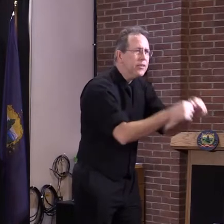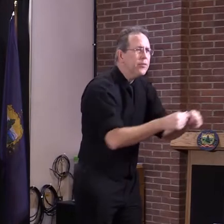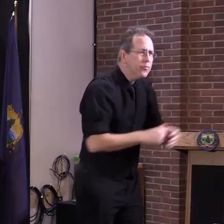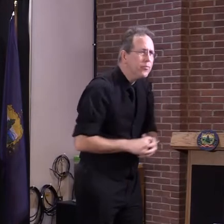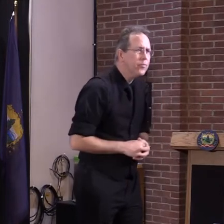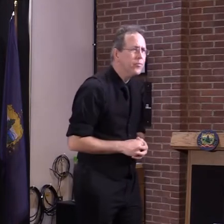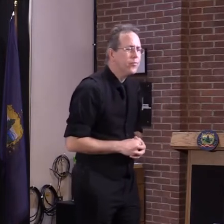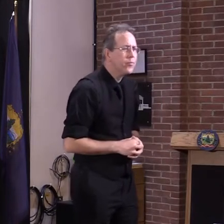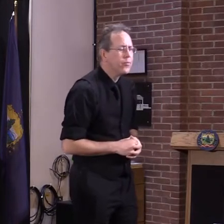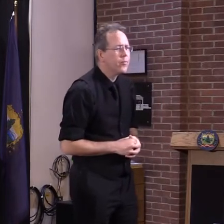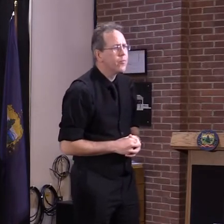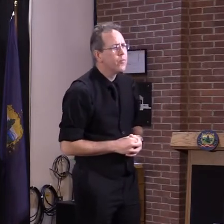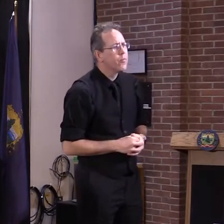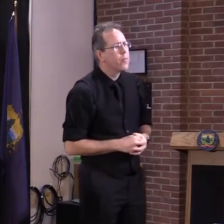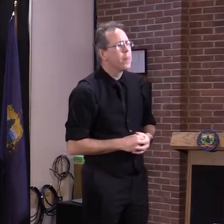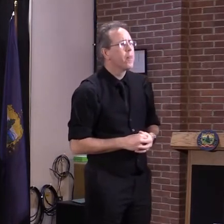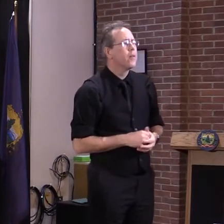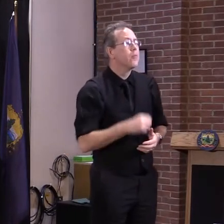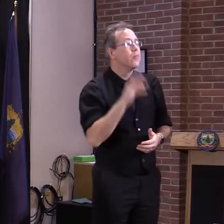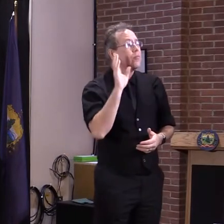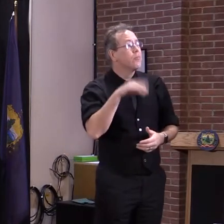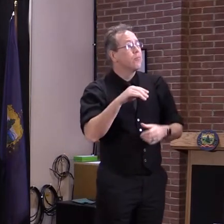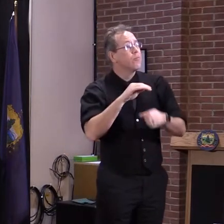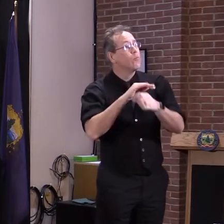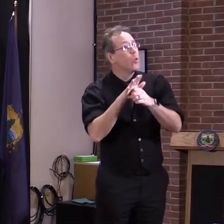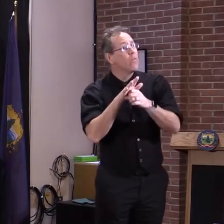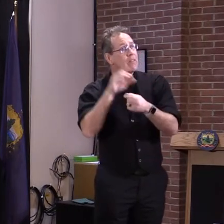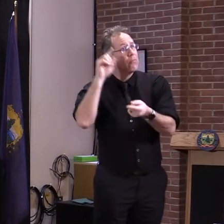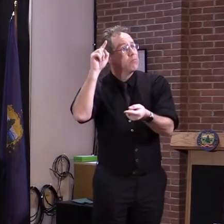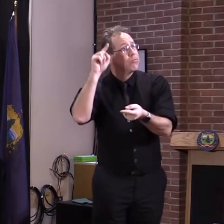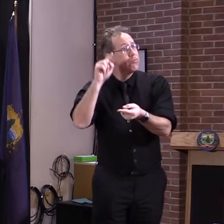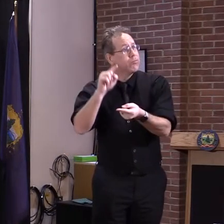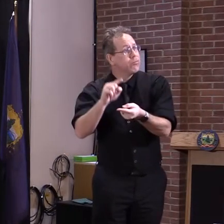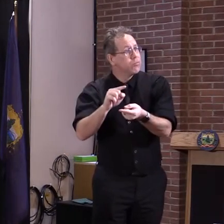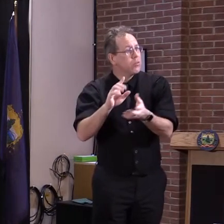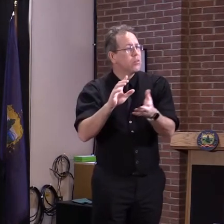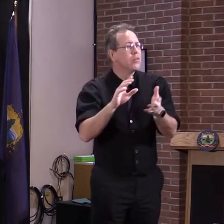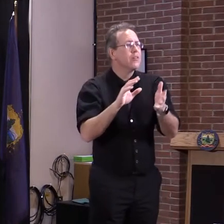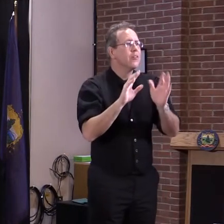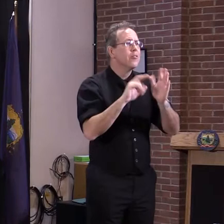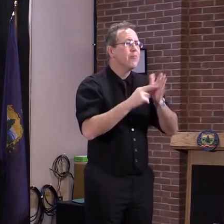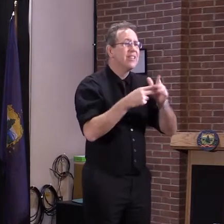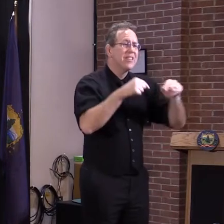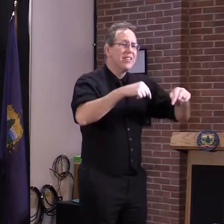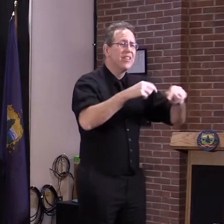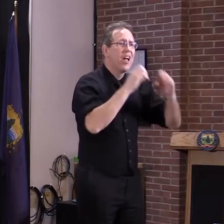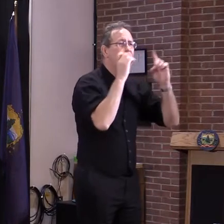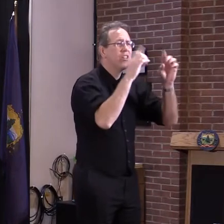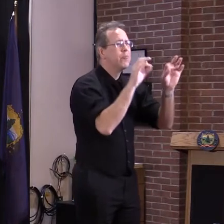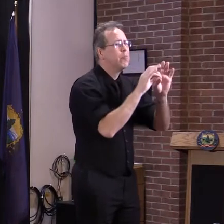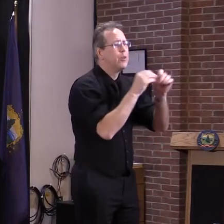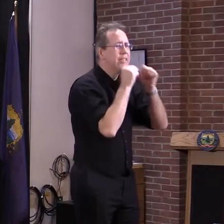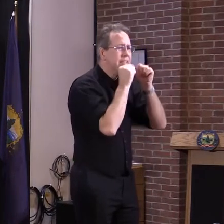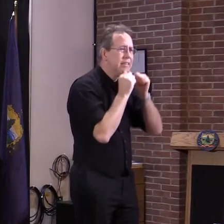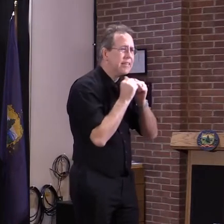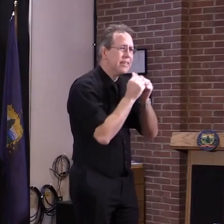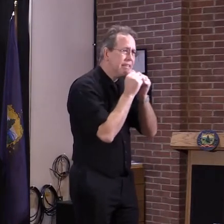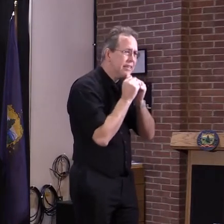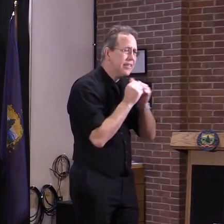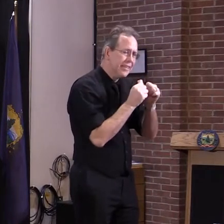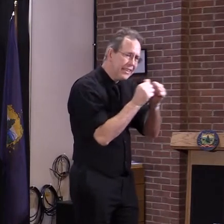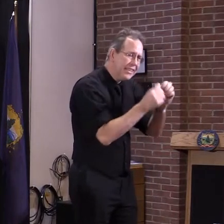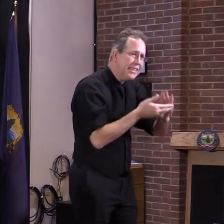keeping certainly the COVID-19 risks low for our students, but also ensuring the education and healthy development of our children can proceed